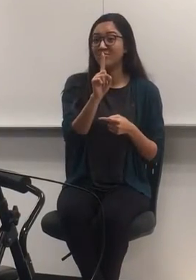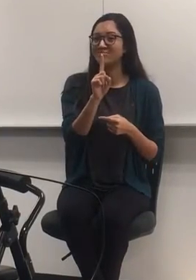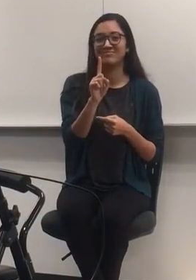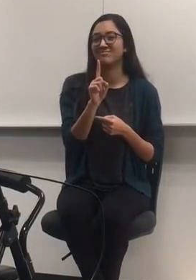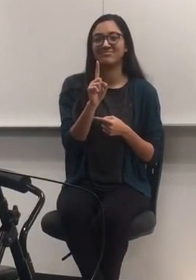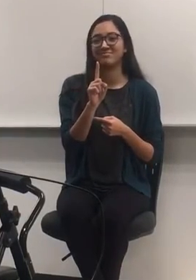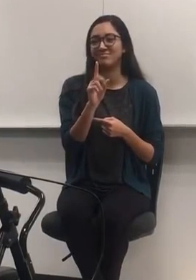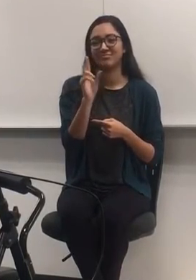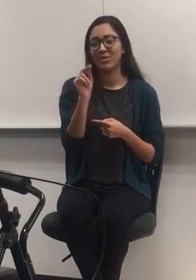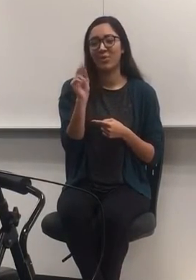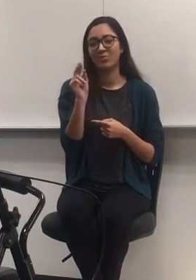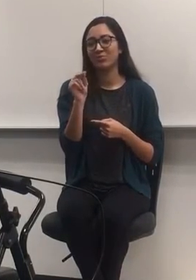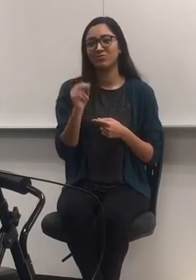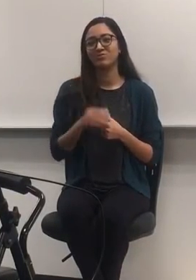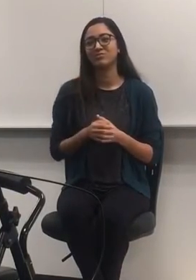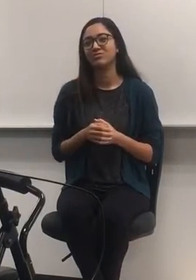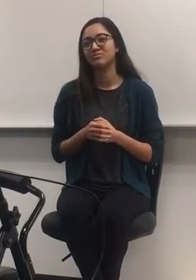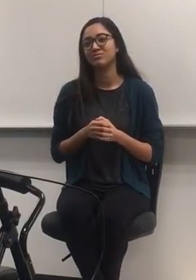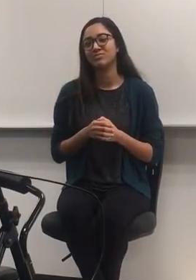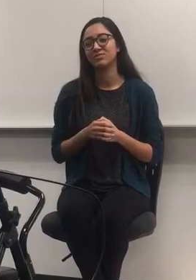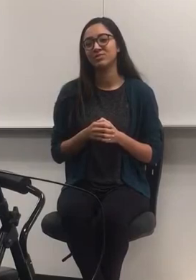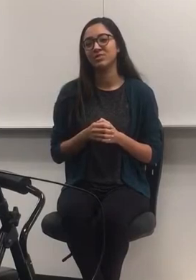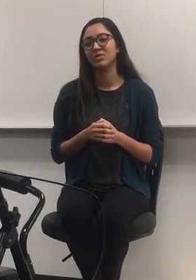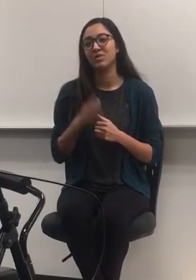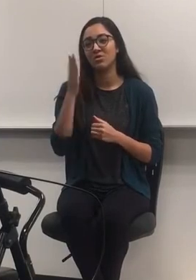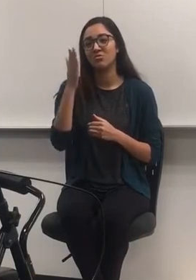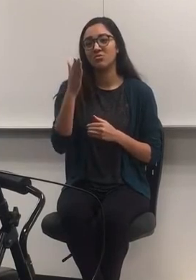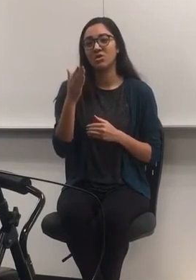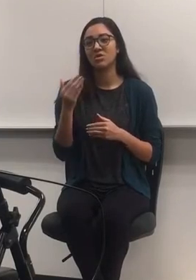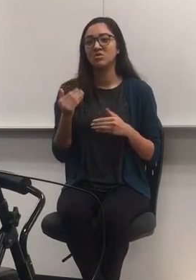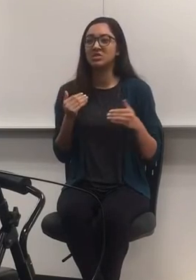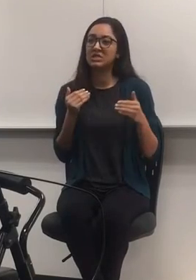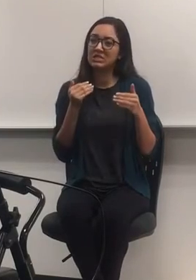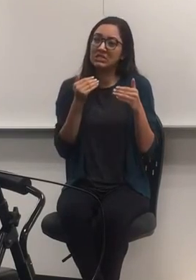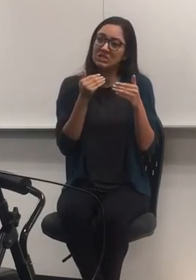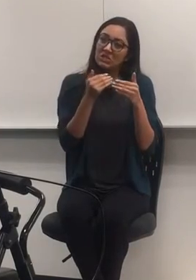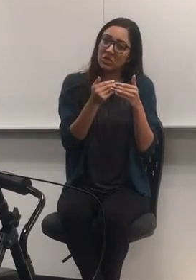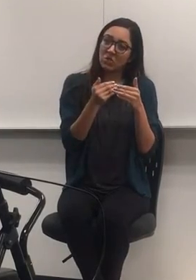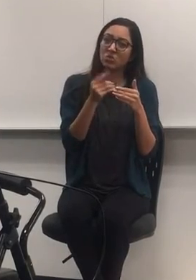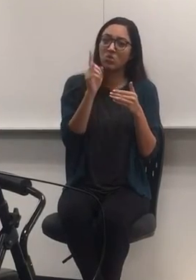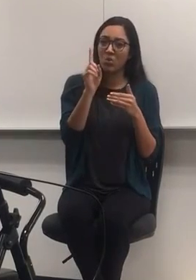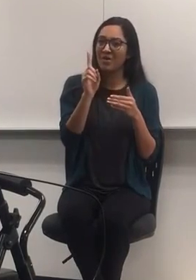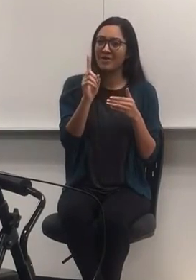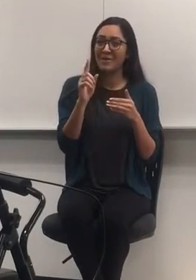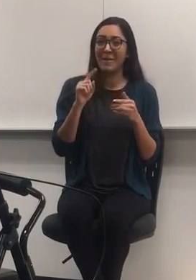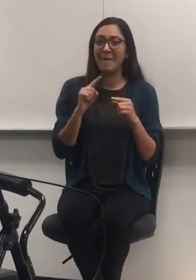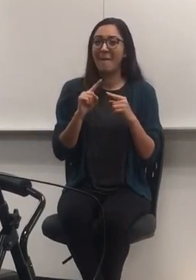No. No. It's going to approach 1, but it's never going to get there. Okay?